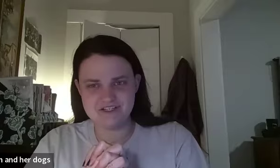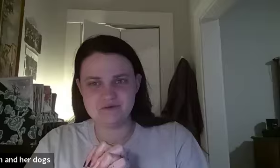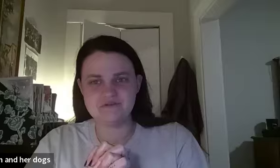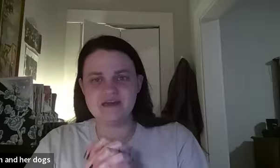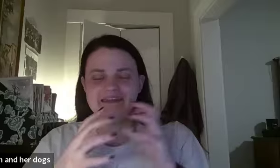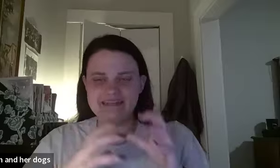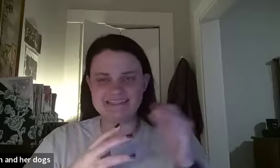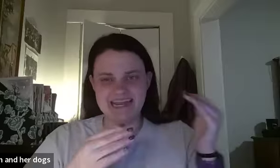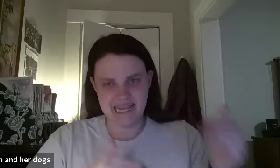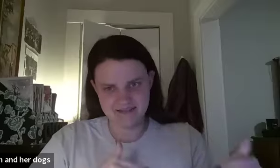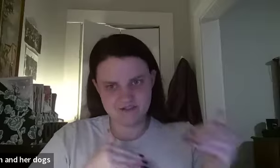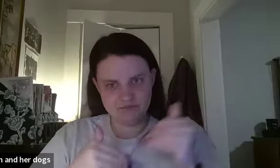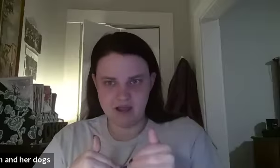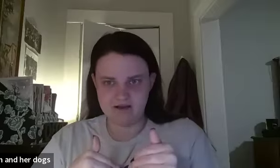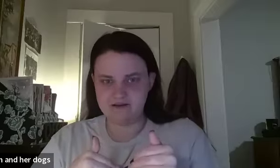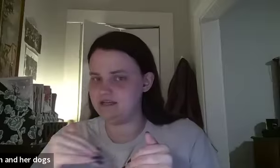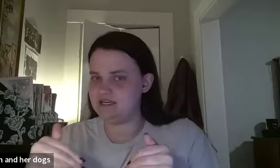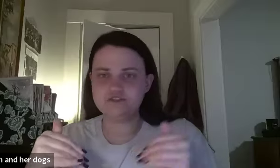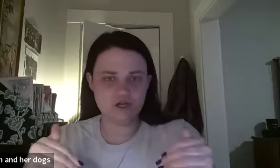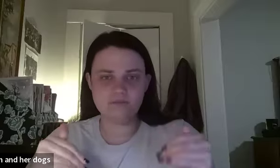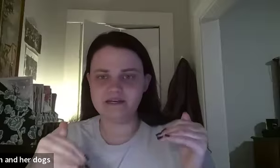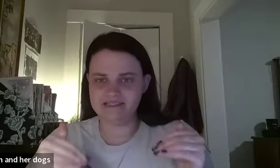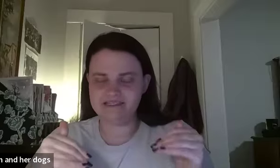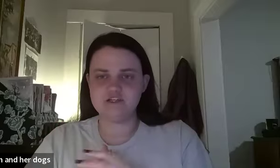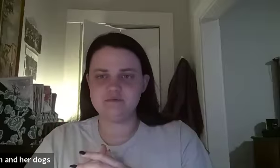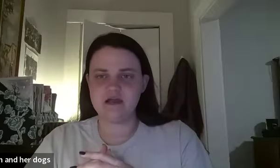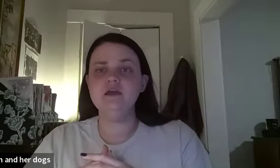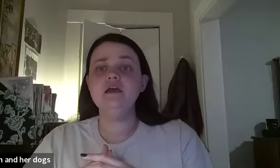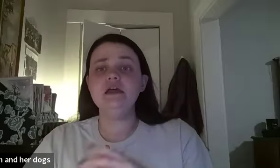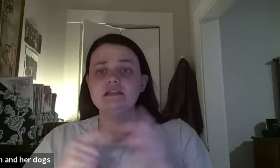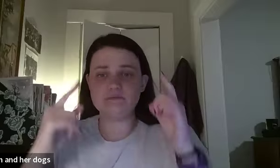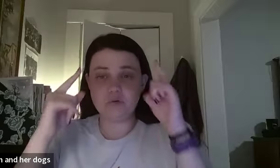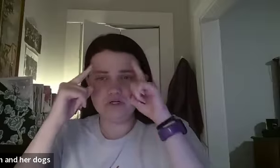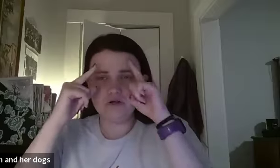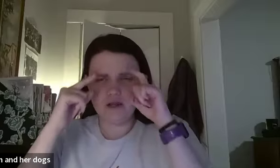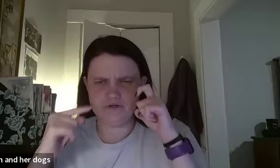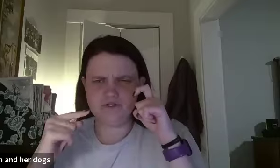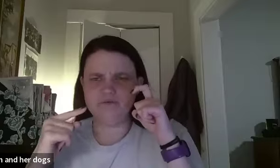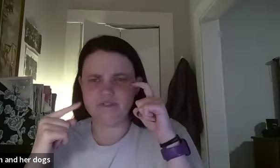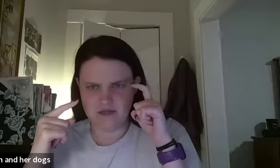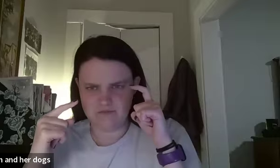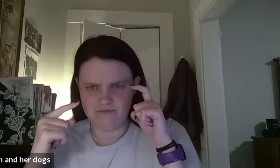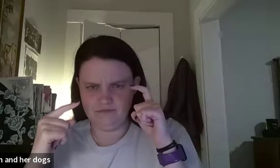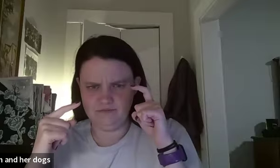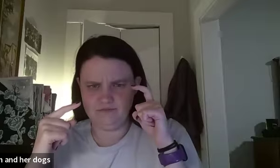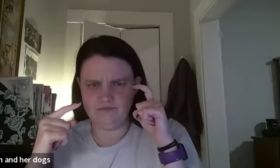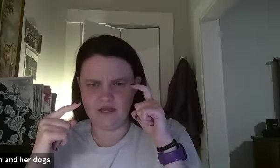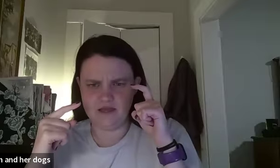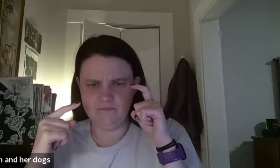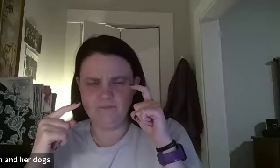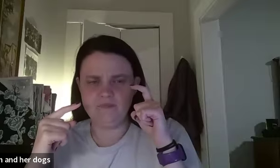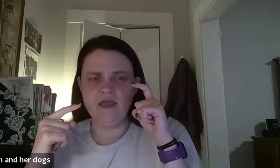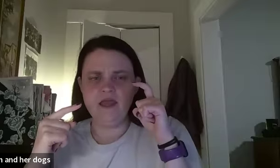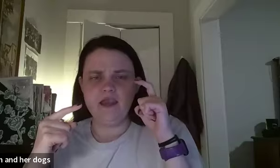question word that needs an answer back, not a yes or no, but it needs an answer back, it is important your eyebrows go down. Okay?